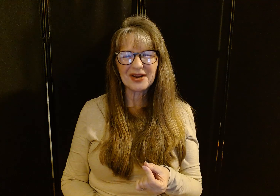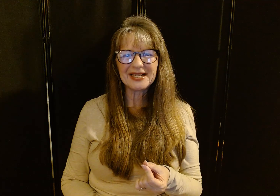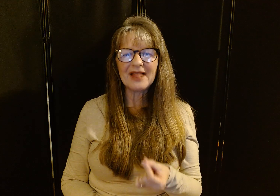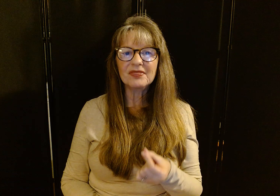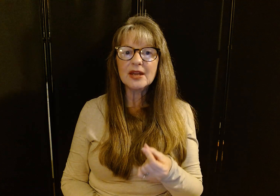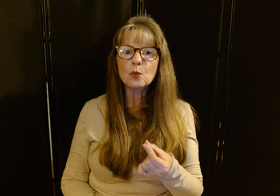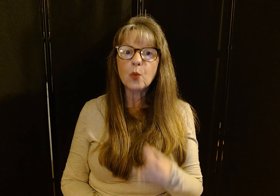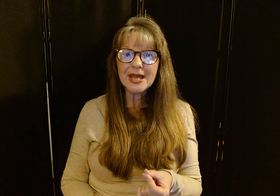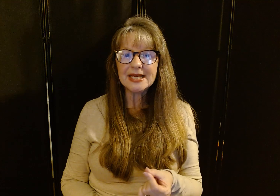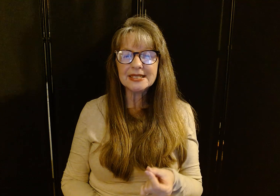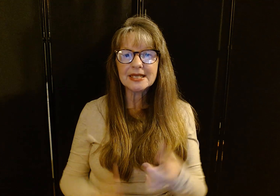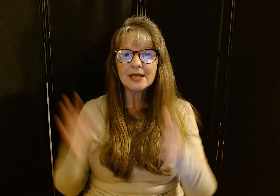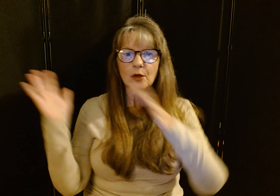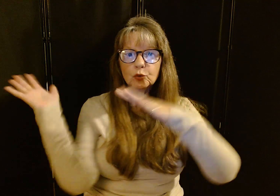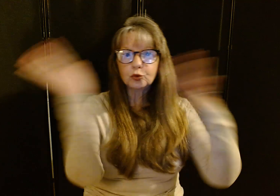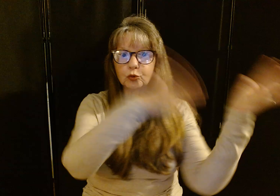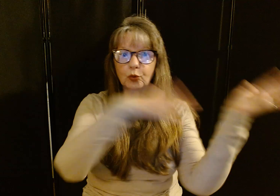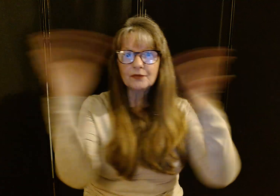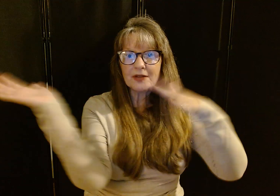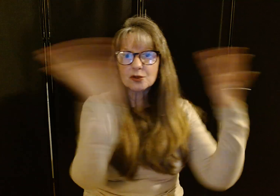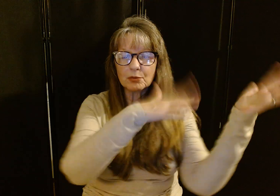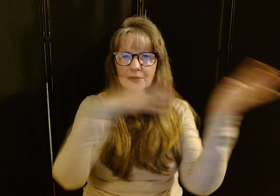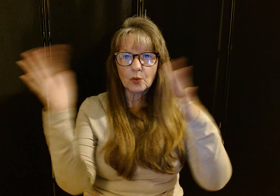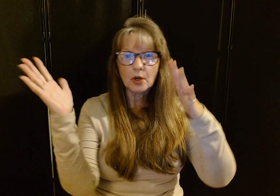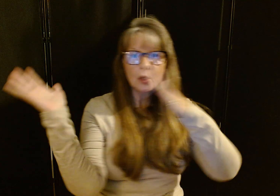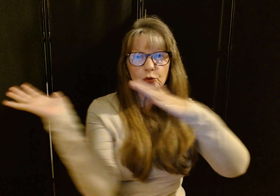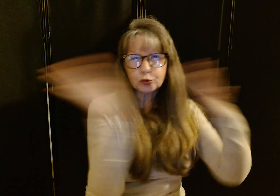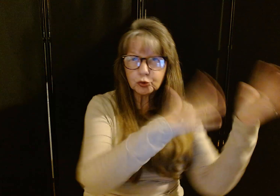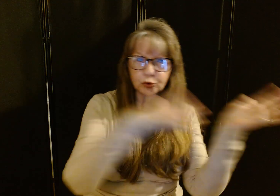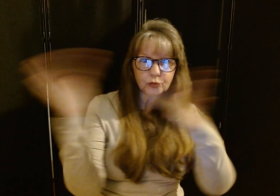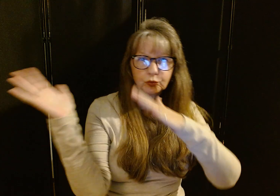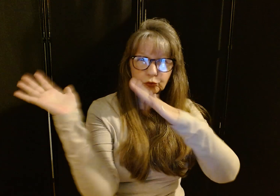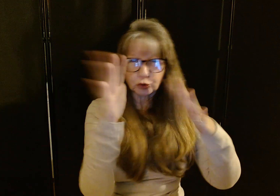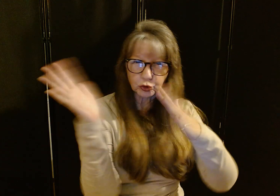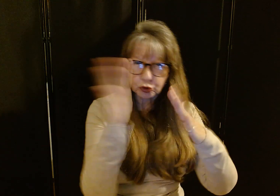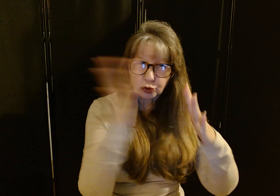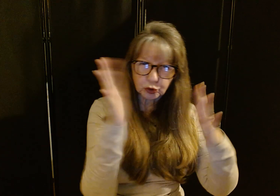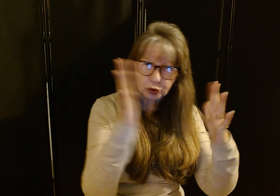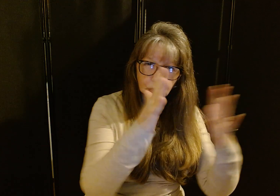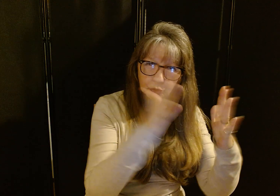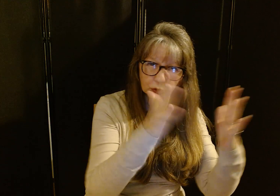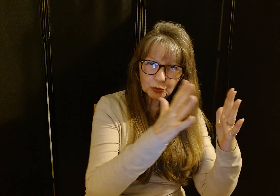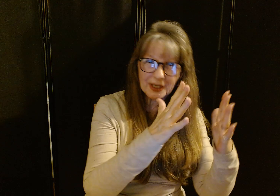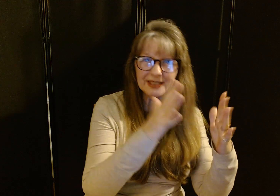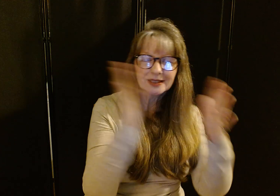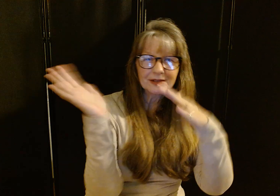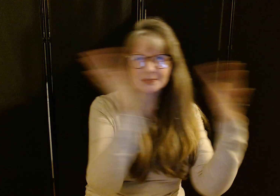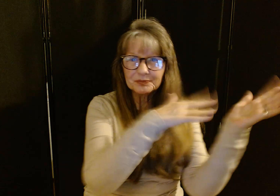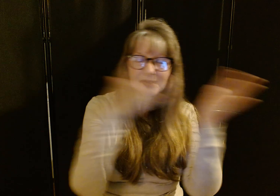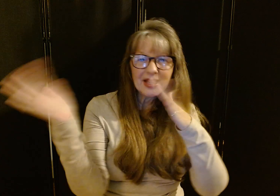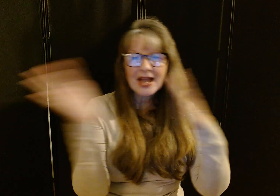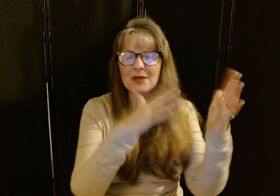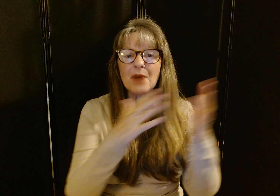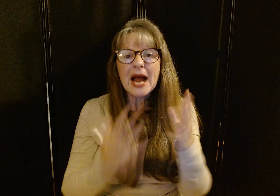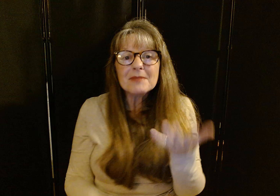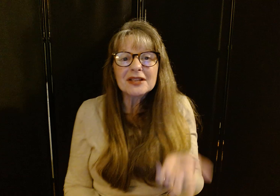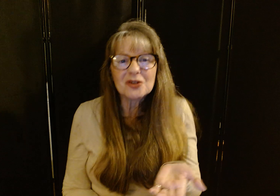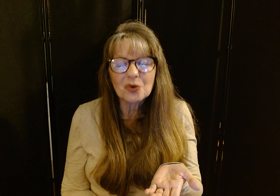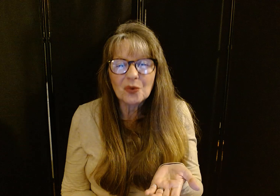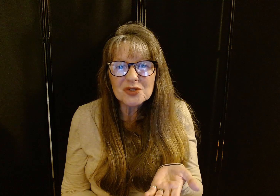And then wind, we've done this one before, right? I make the noise when